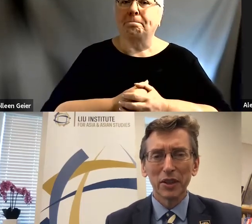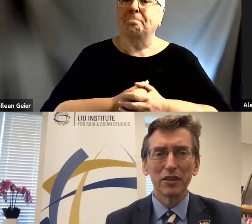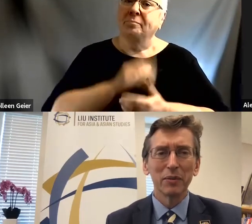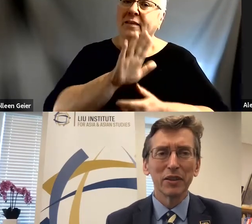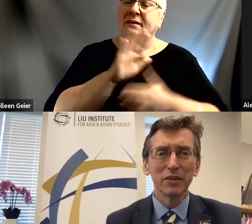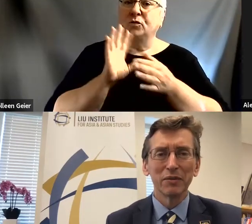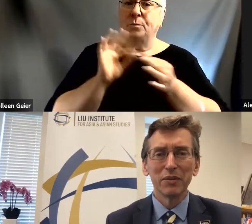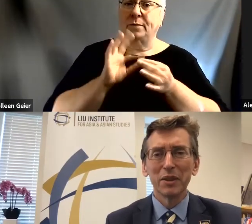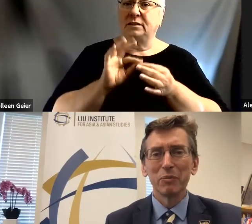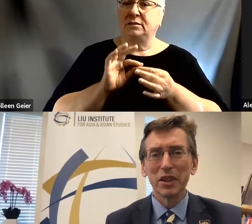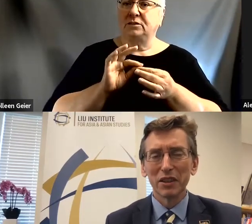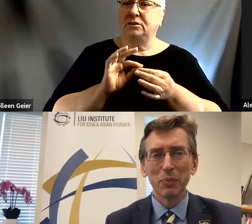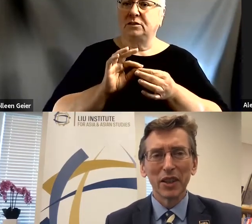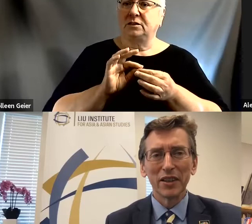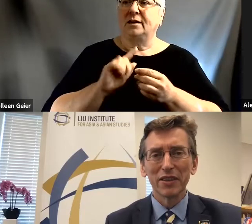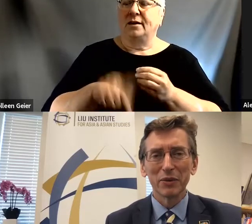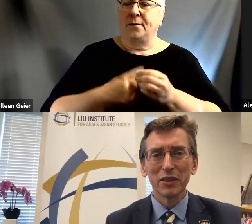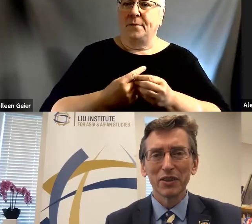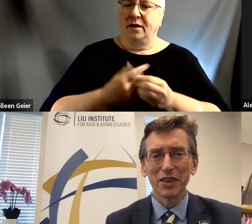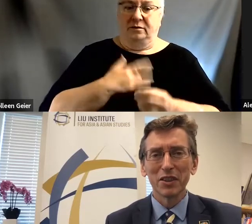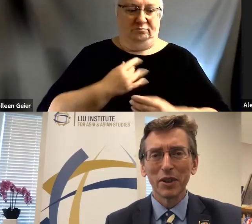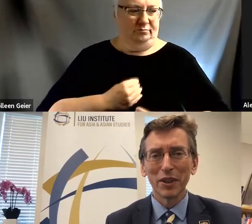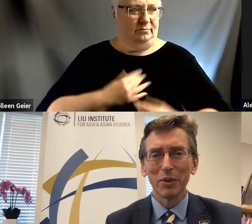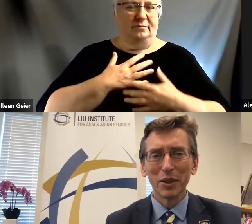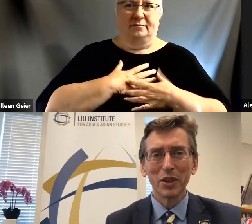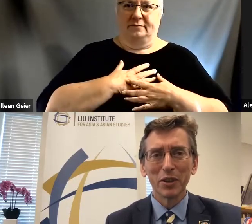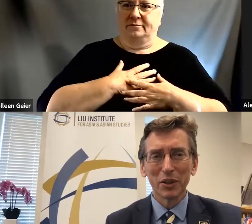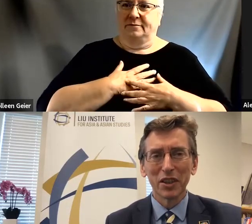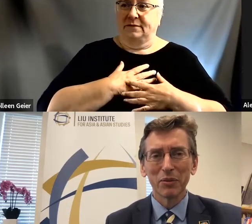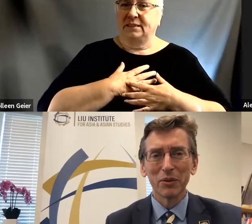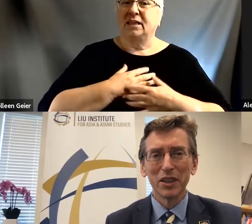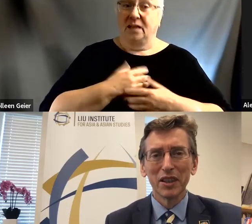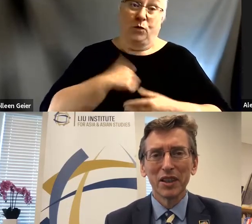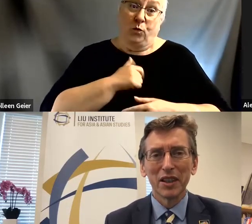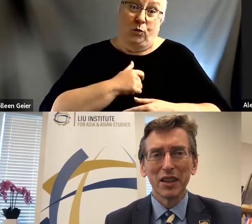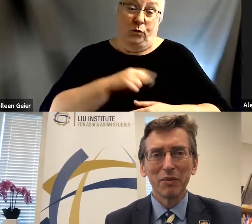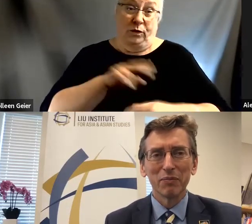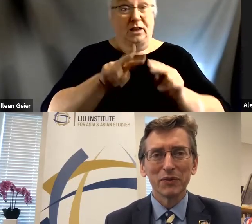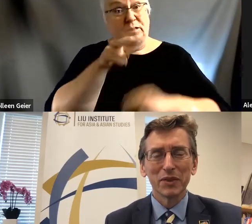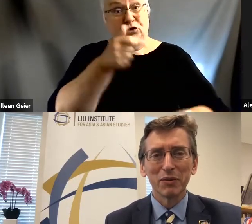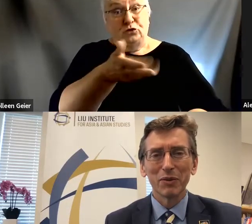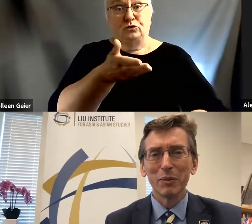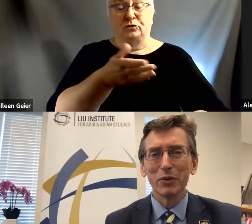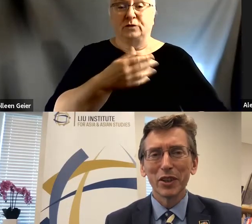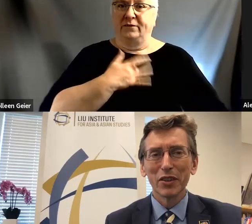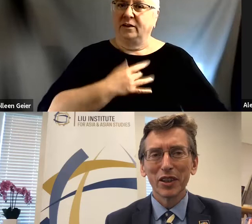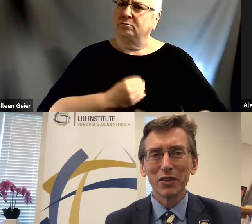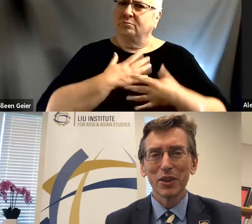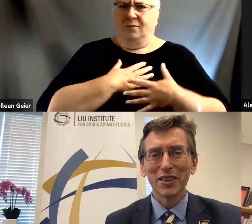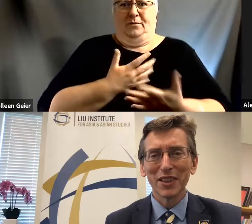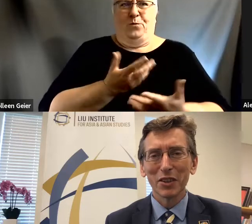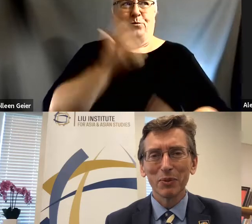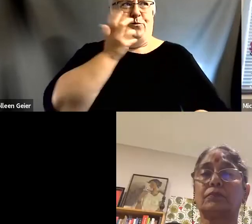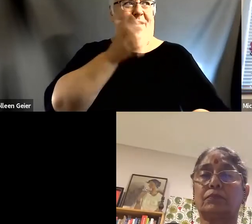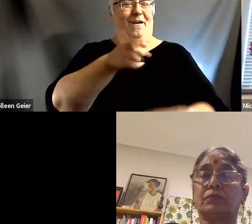message about being inspired. We are certainly inspired by your example. We're moving on now to